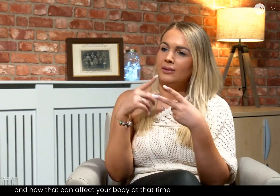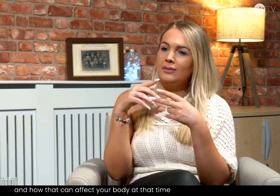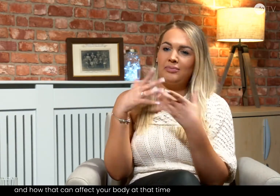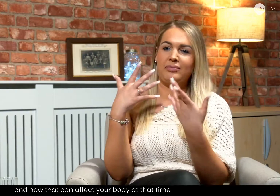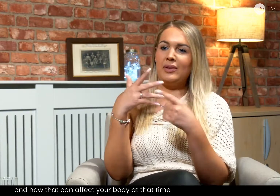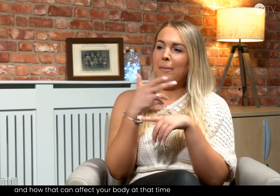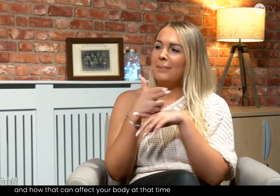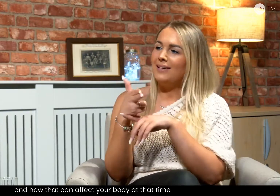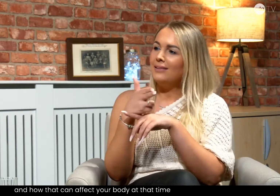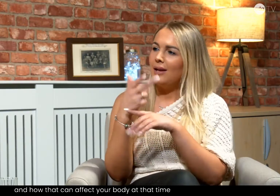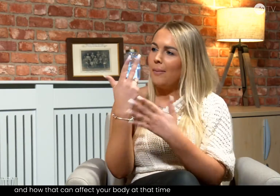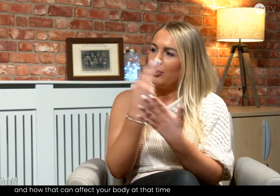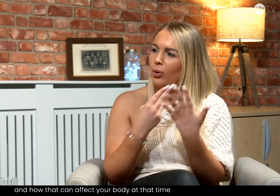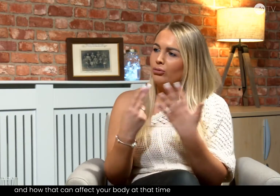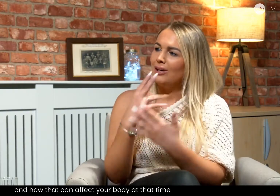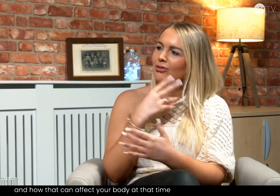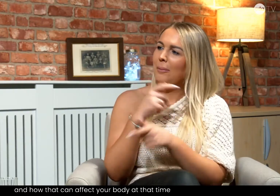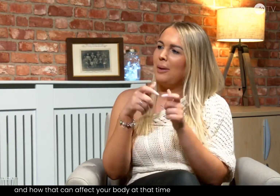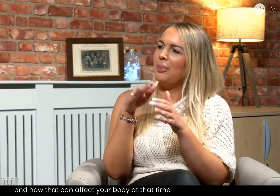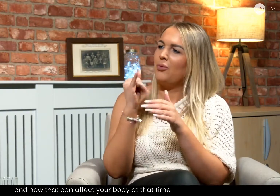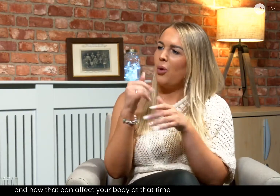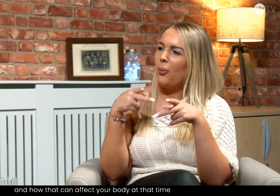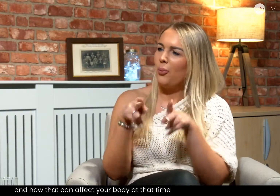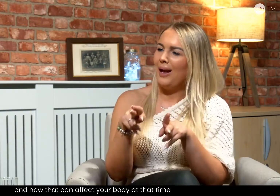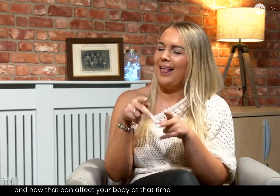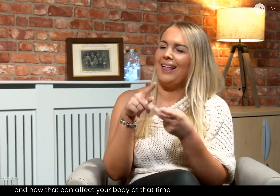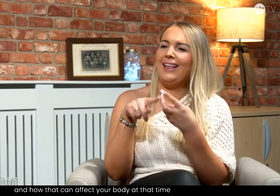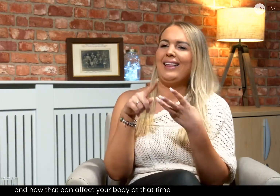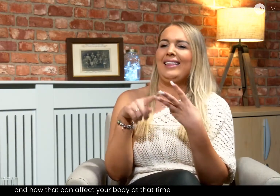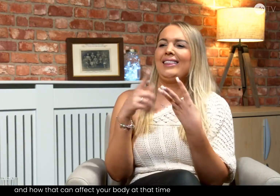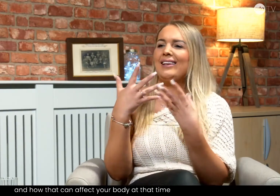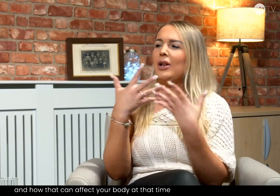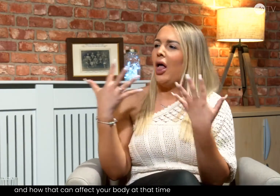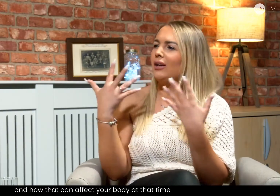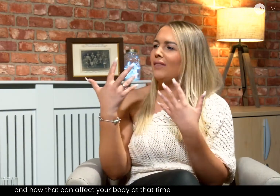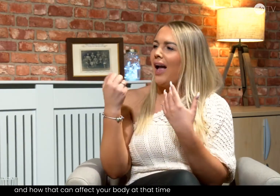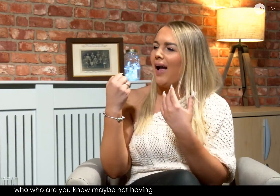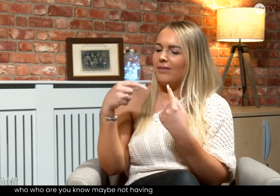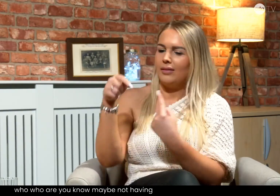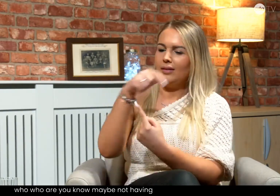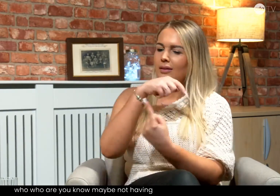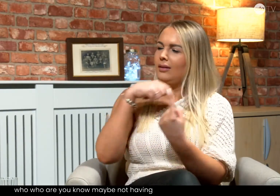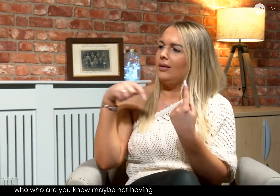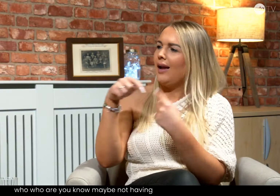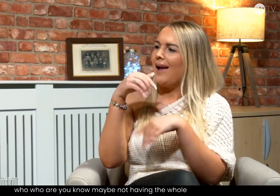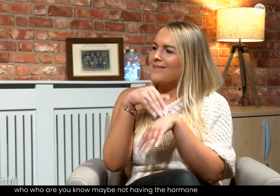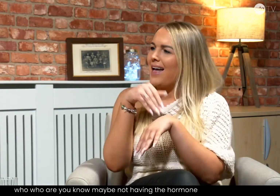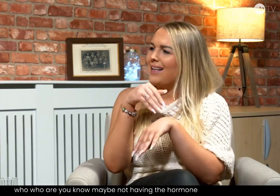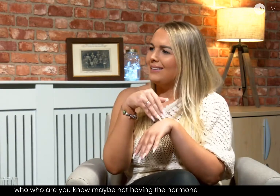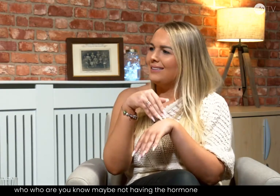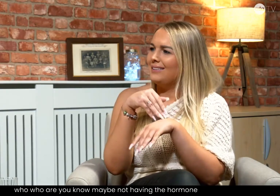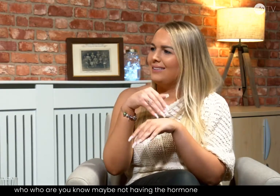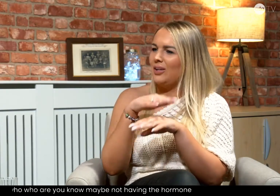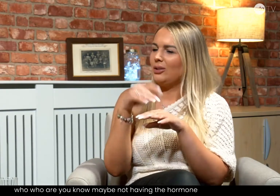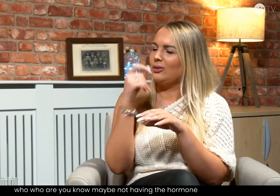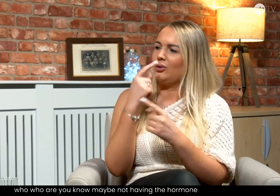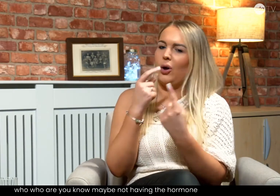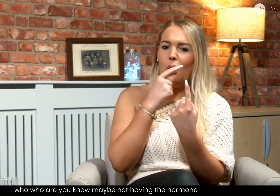are, you know, maybe not having hormone replacement, or maybe they're experiencing domestic abuse. They've got like a lot